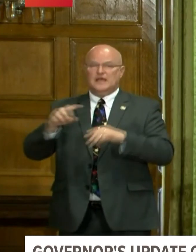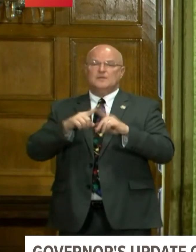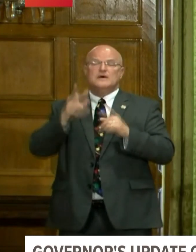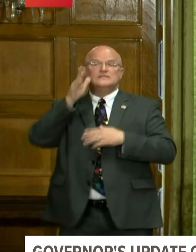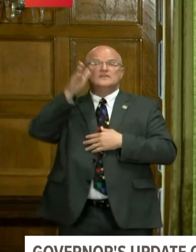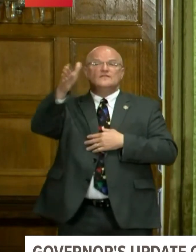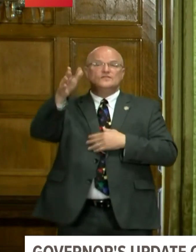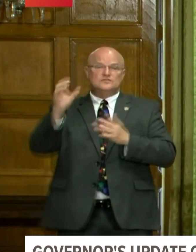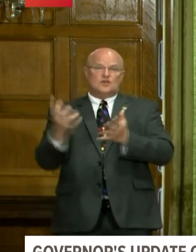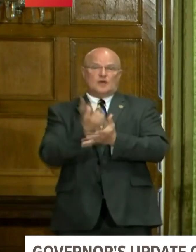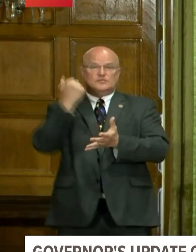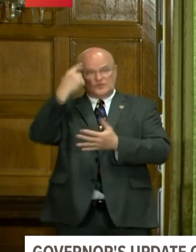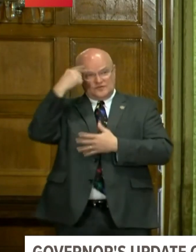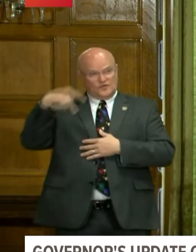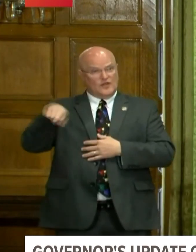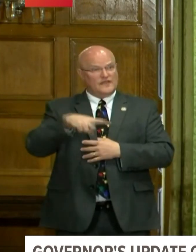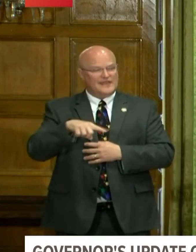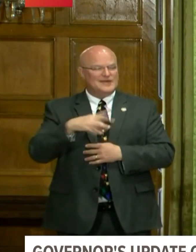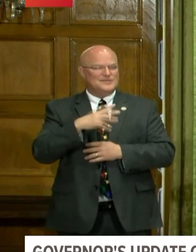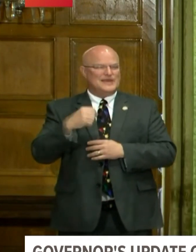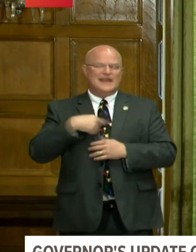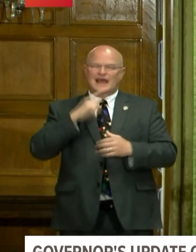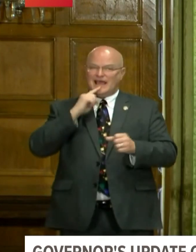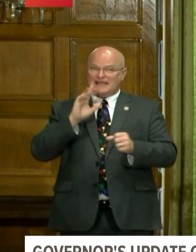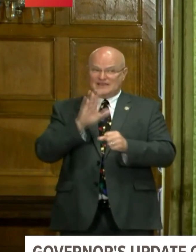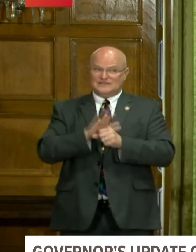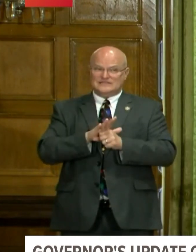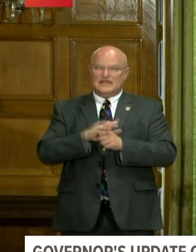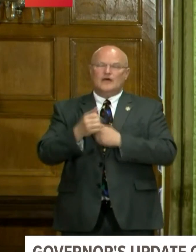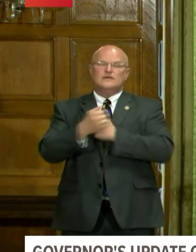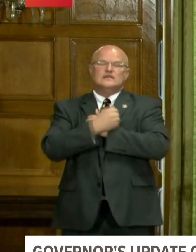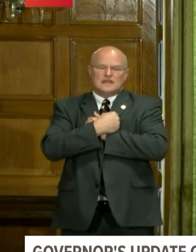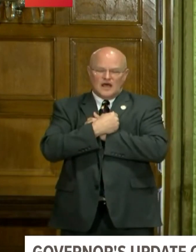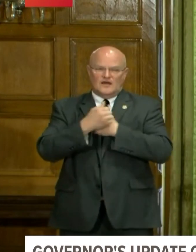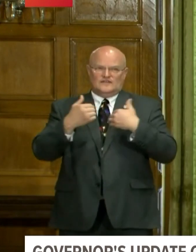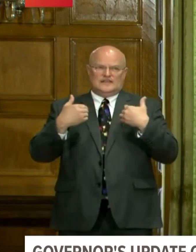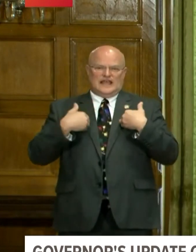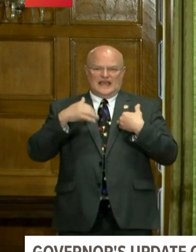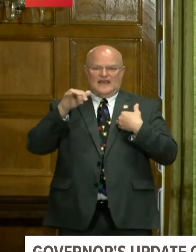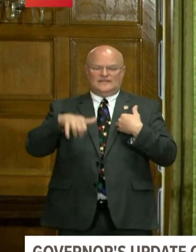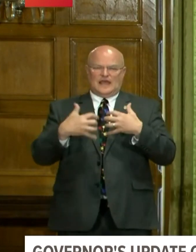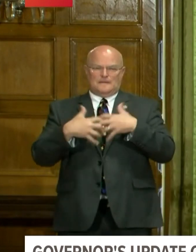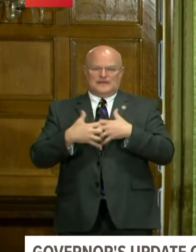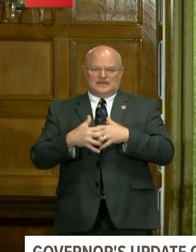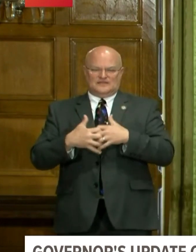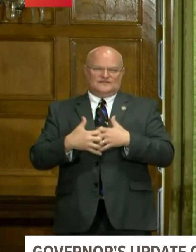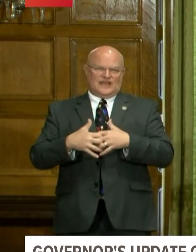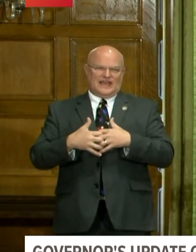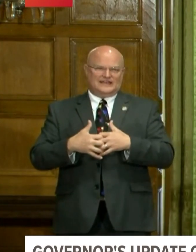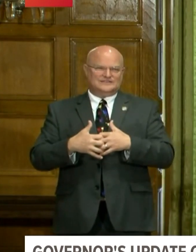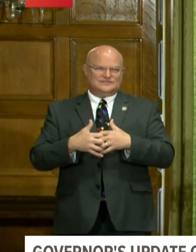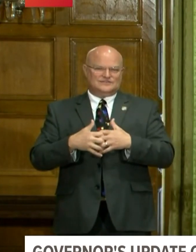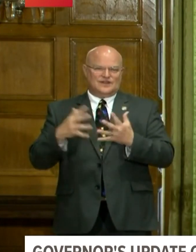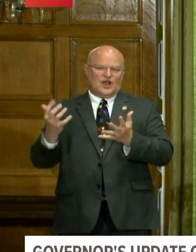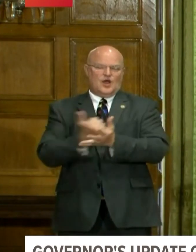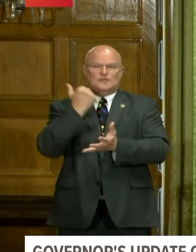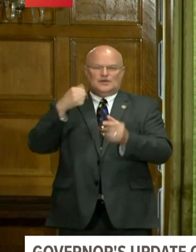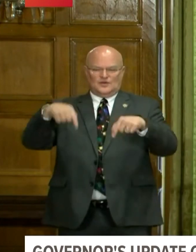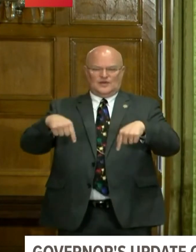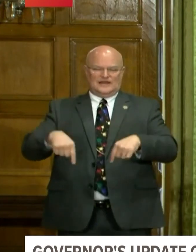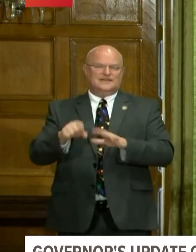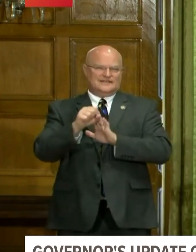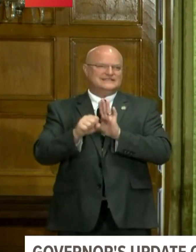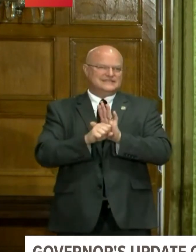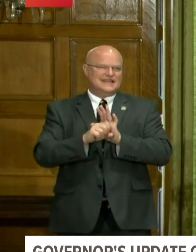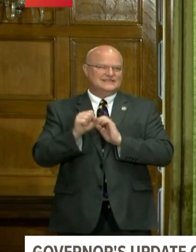a future opportunity for them, and I guarantee you I would love to have that manufacturing opportunity right here